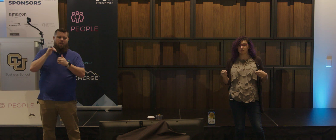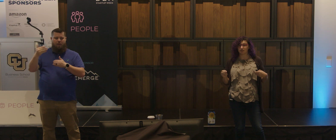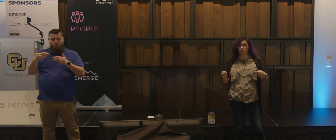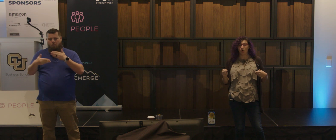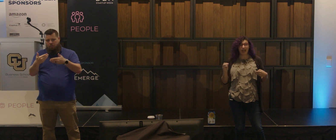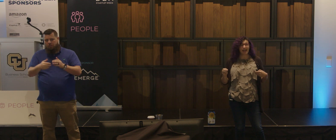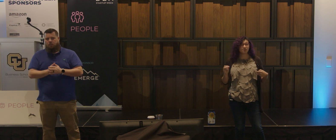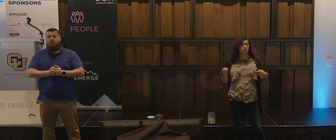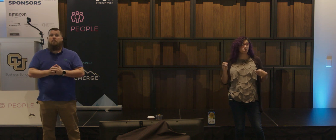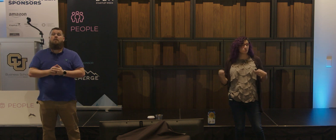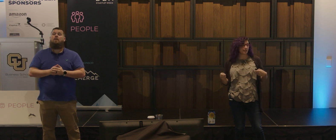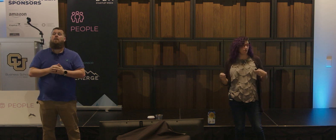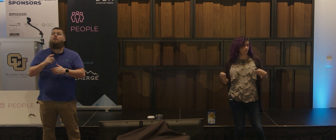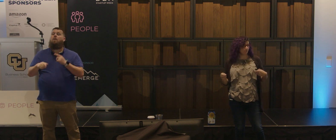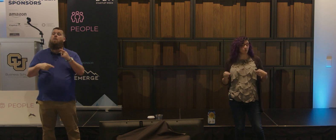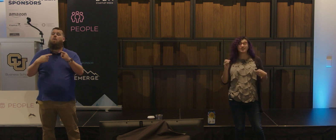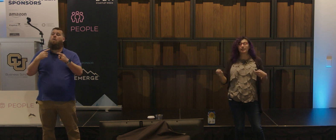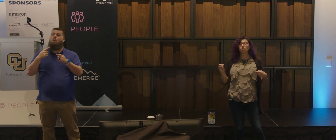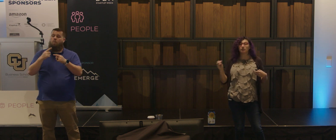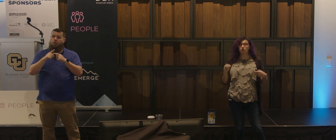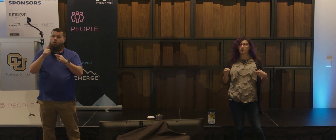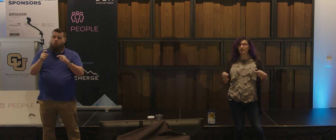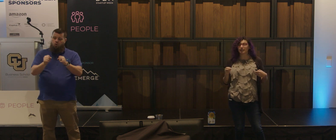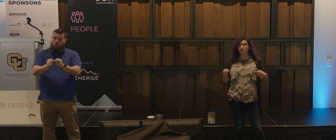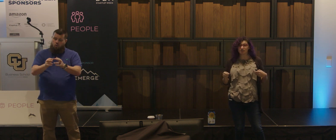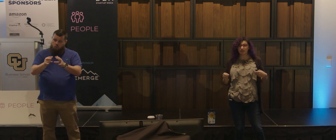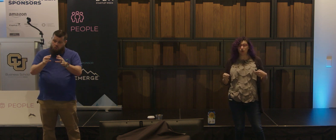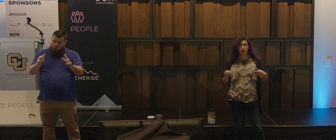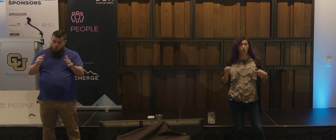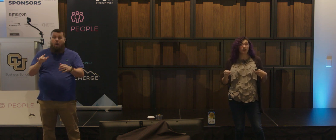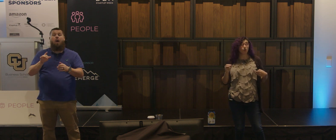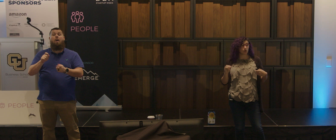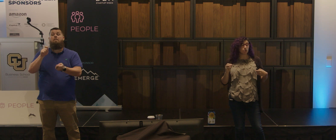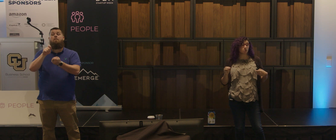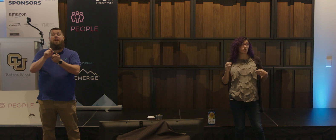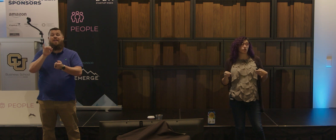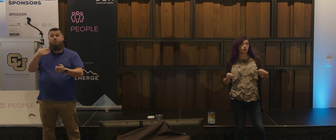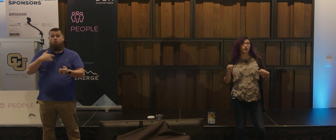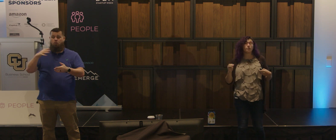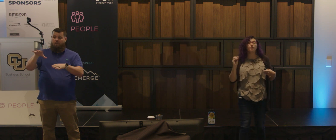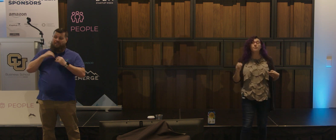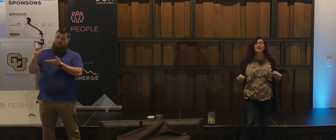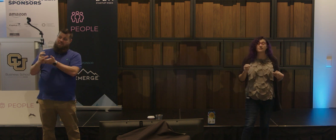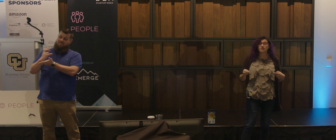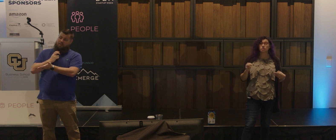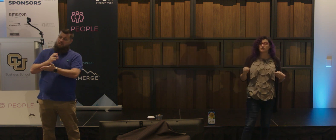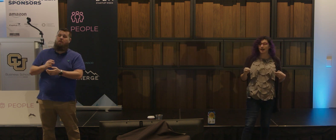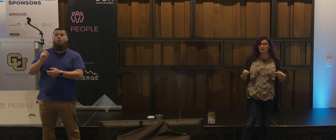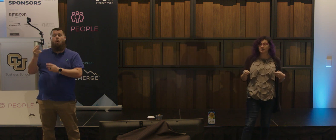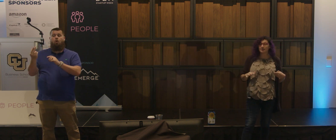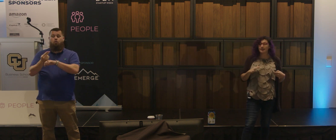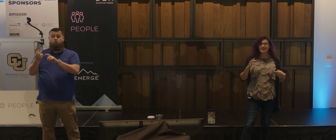process? As you scale, particularly if you are taking investment or using a recruiter, one of the biggest